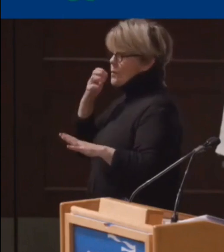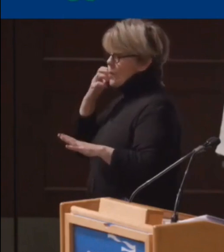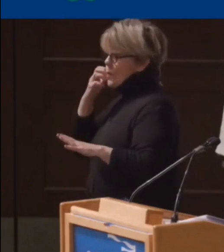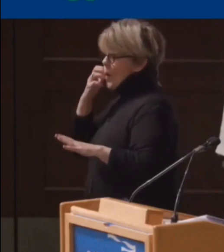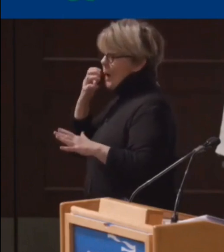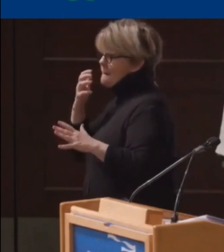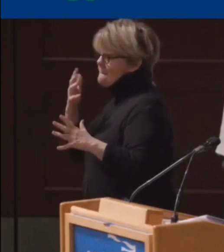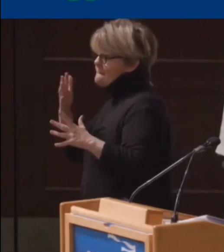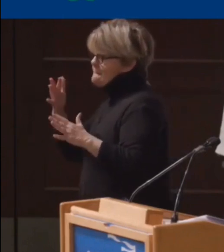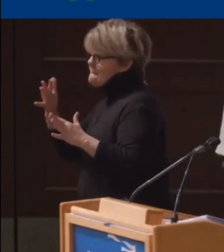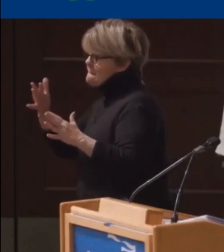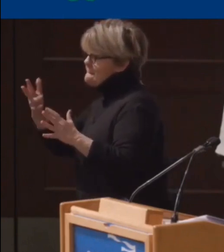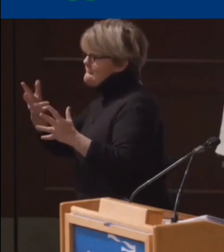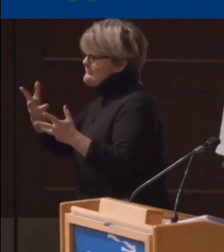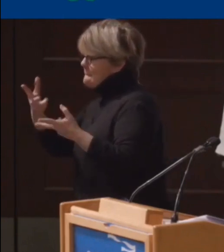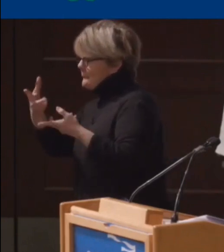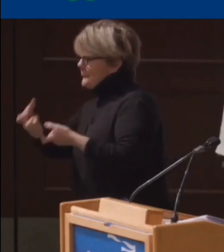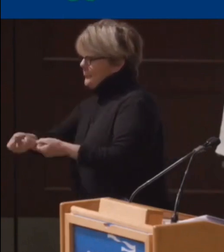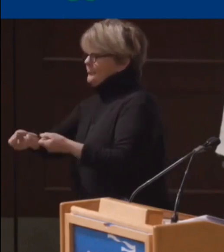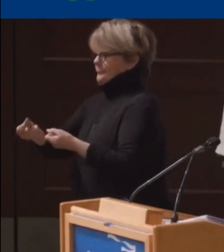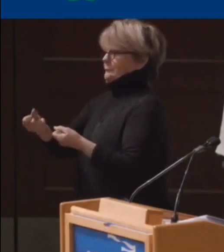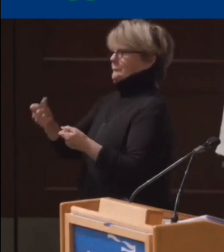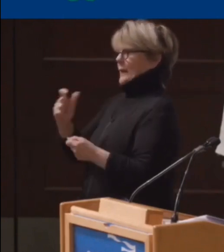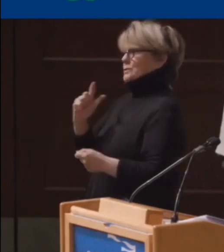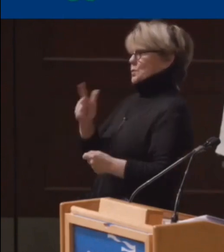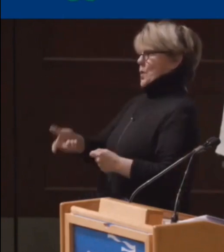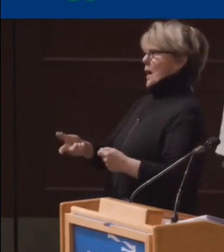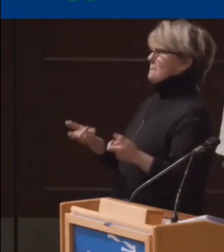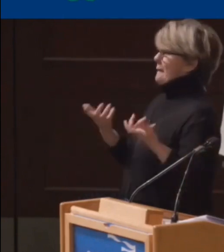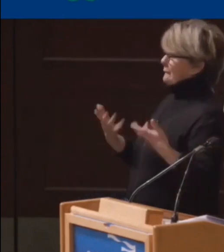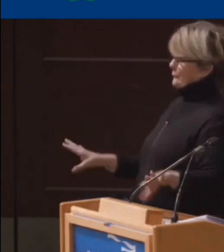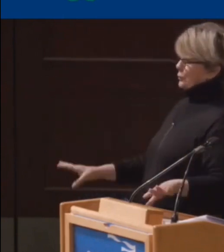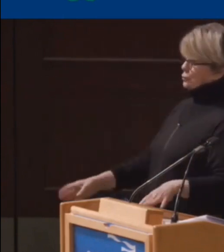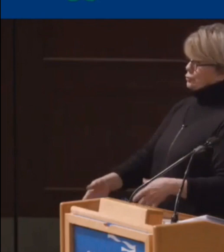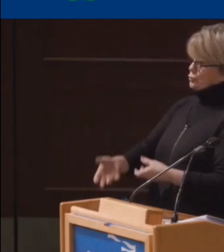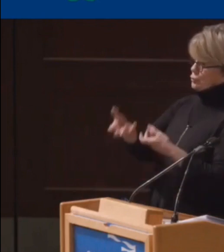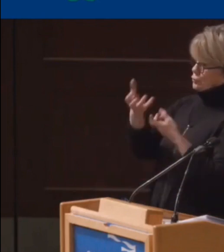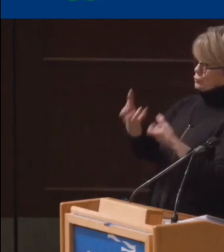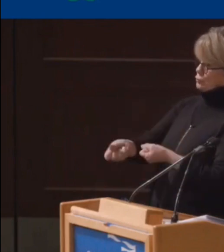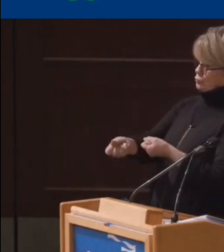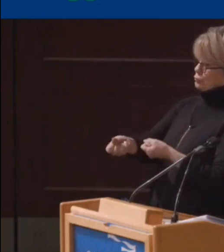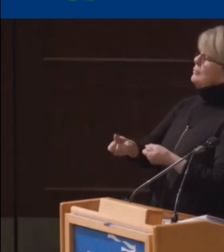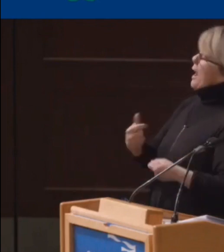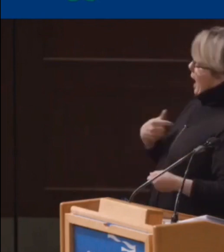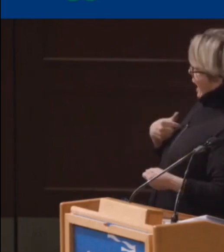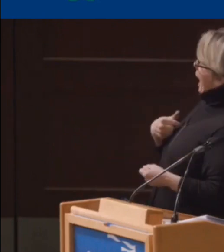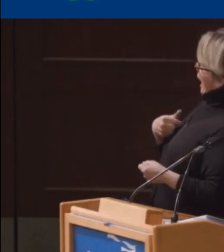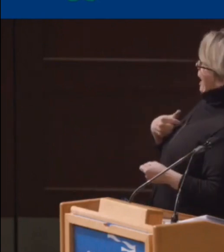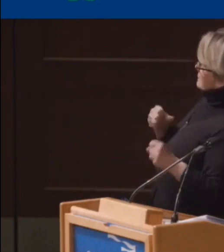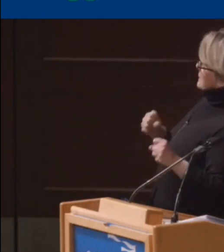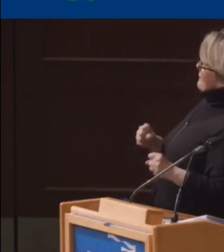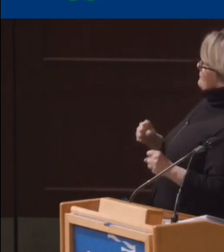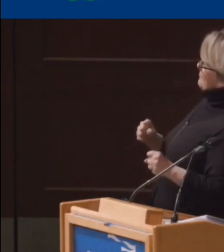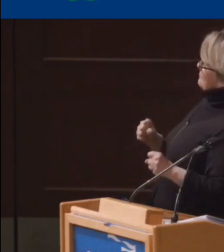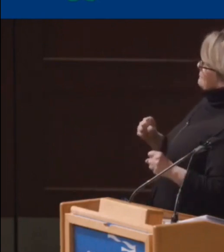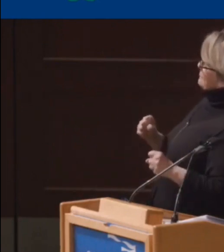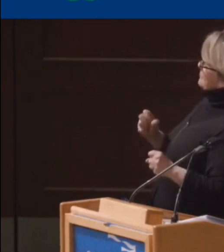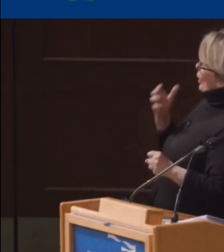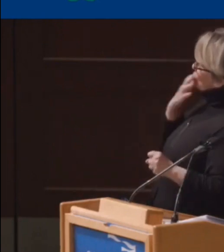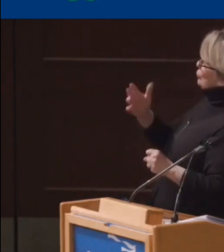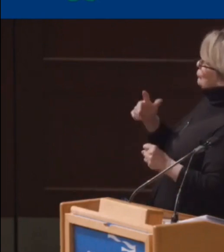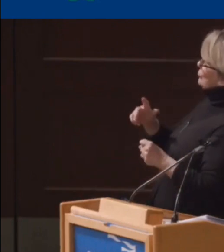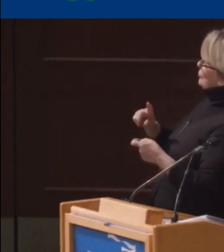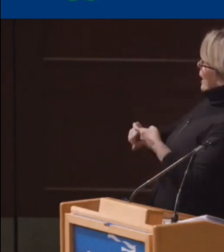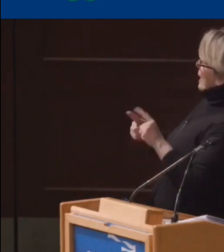people and learn to trust them. But once I'm warmed up, I found that I can be a good friend. In middle